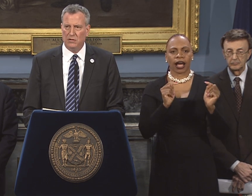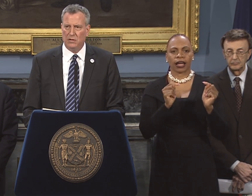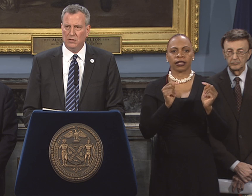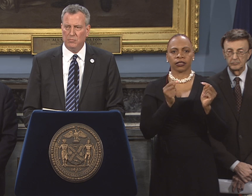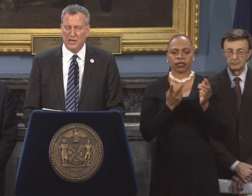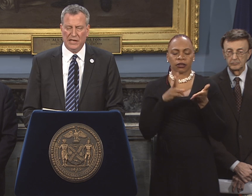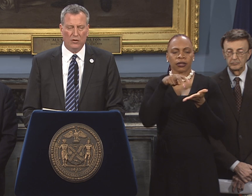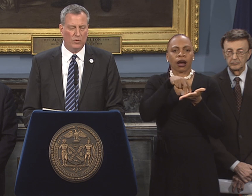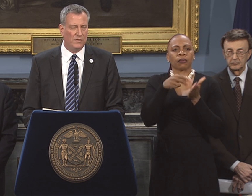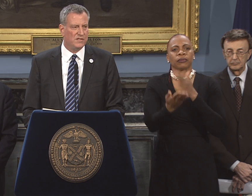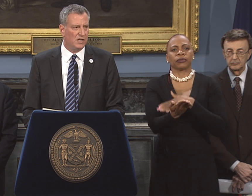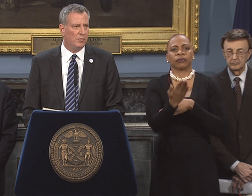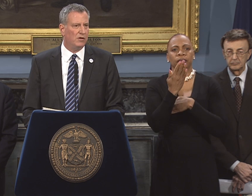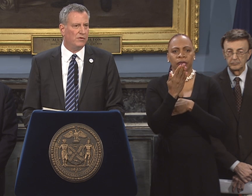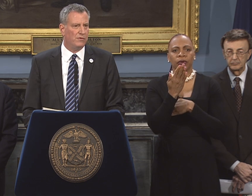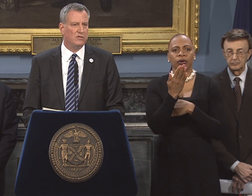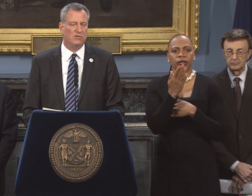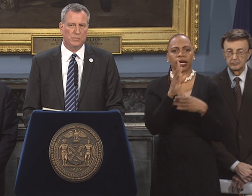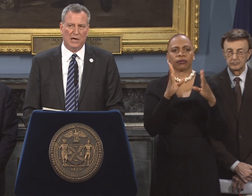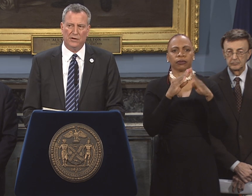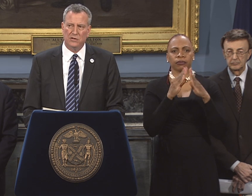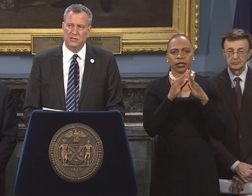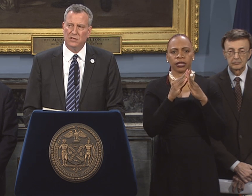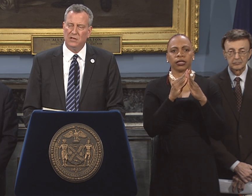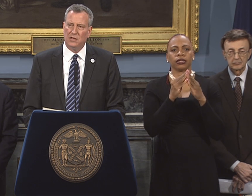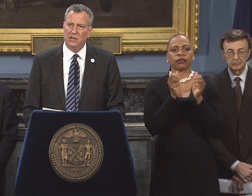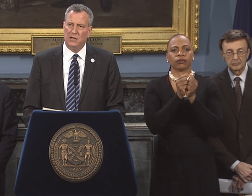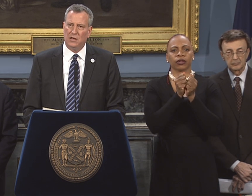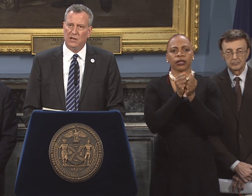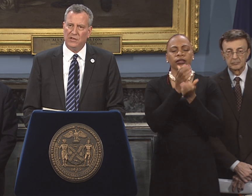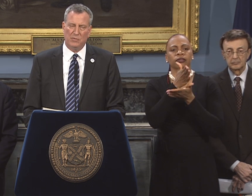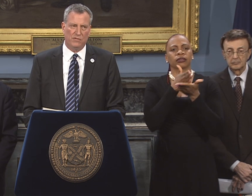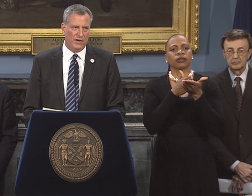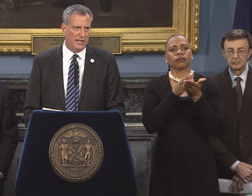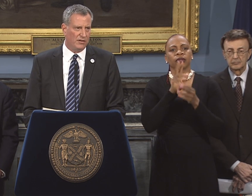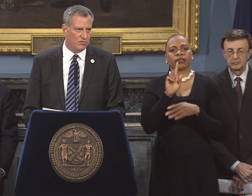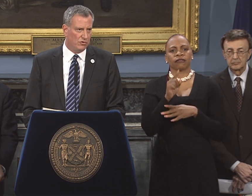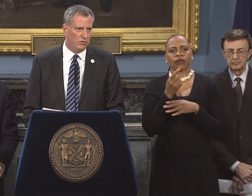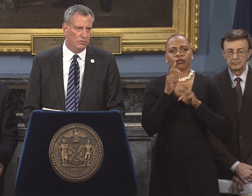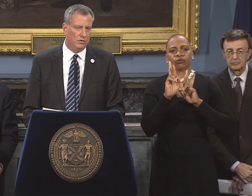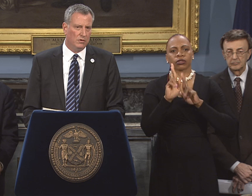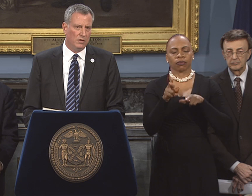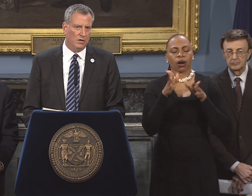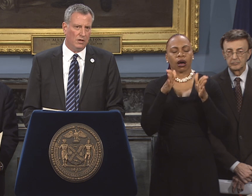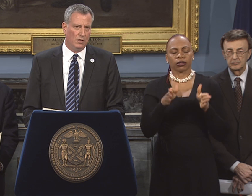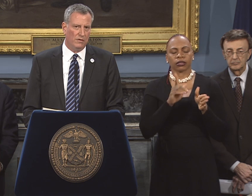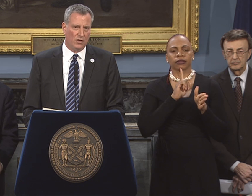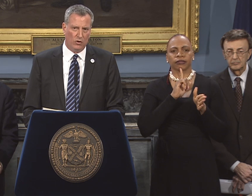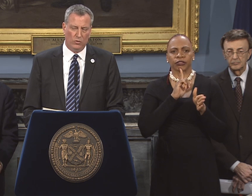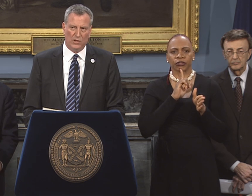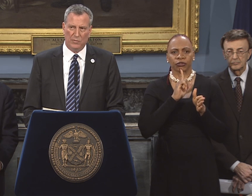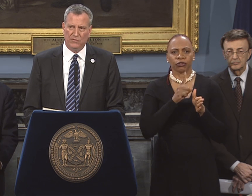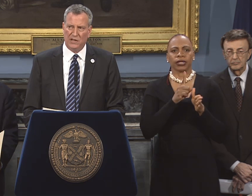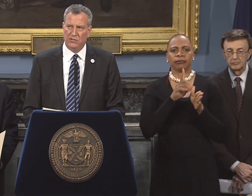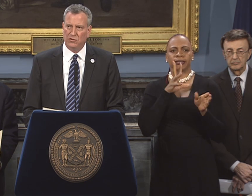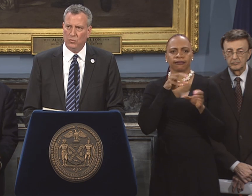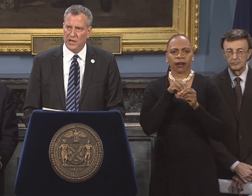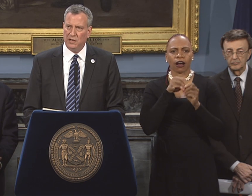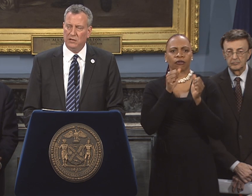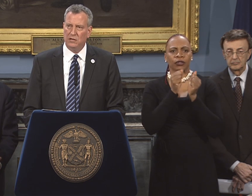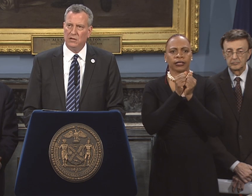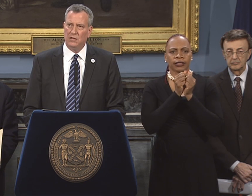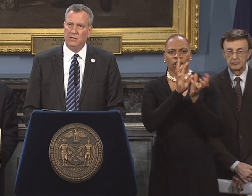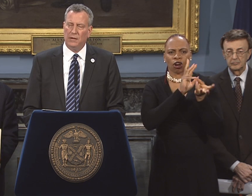today meeting with some of the first responders. They've been fighting through the cold, they've been fighting